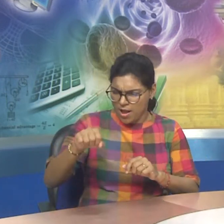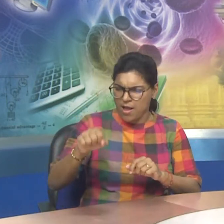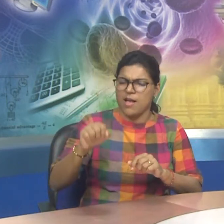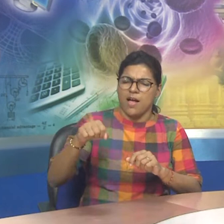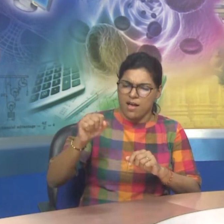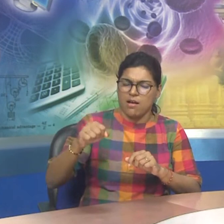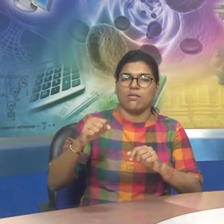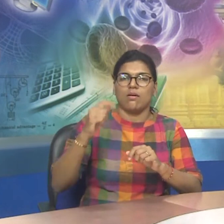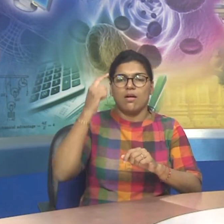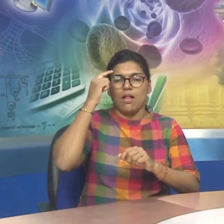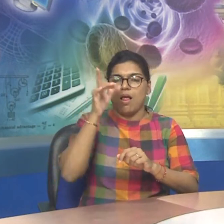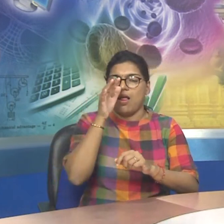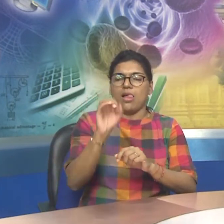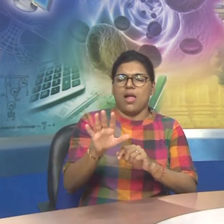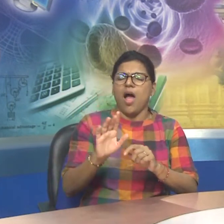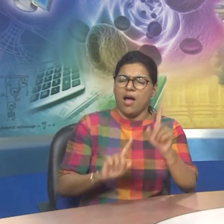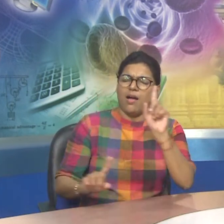are deceiving themselves.